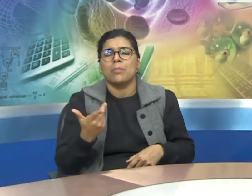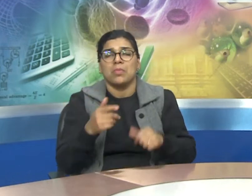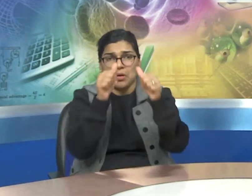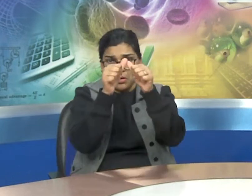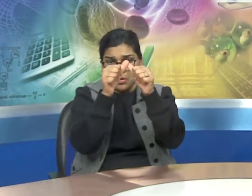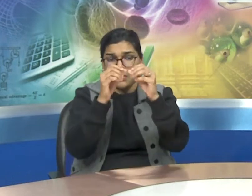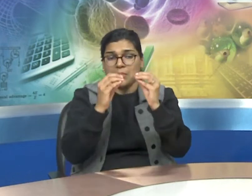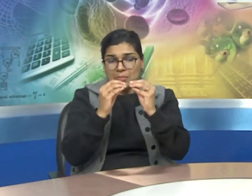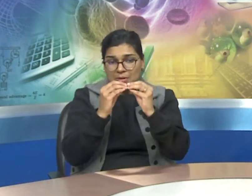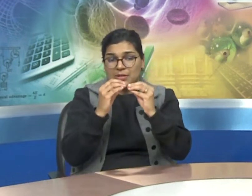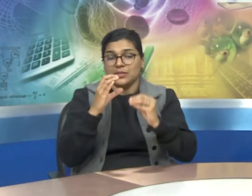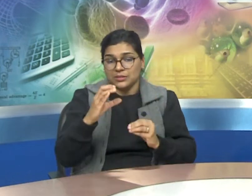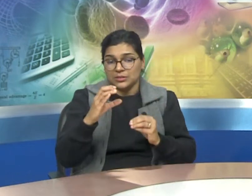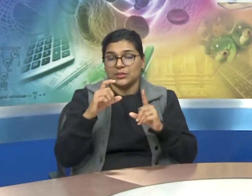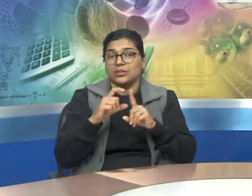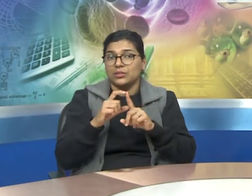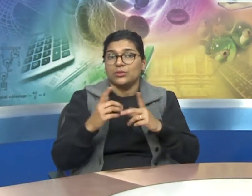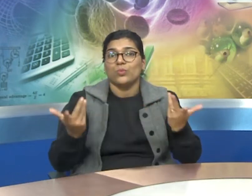in PowerPoint is called